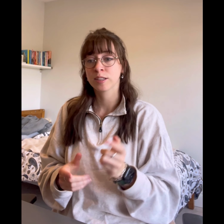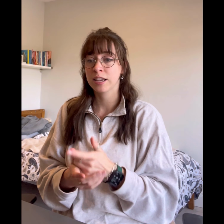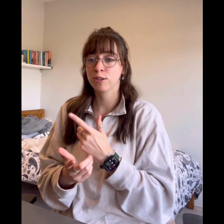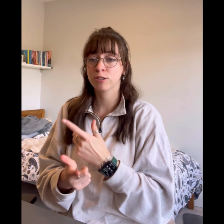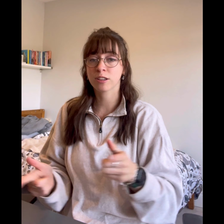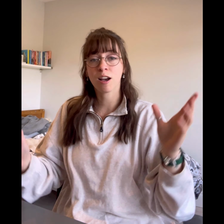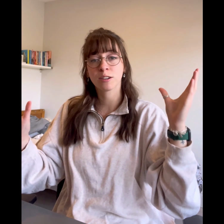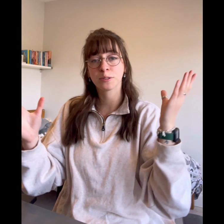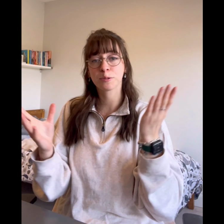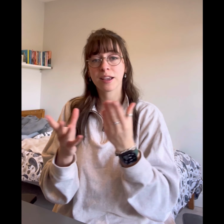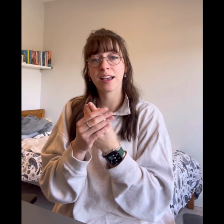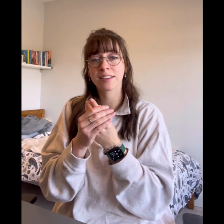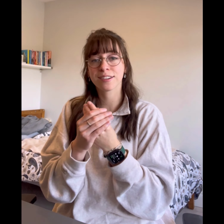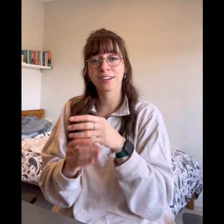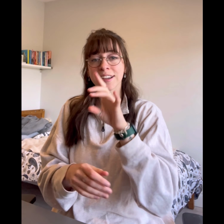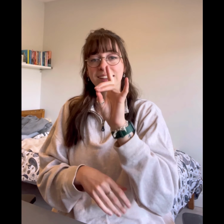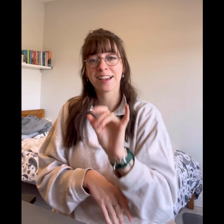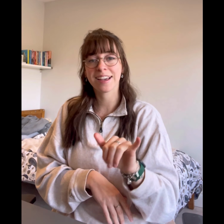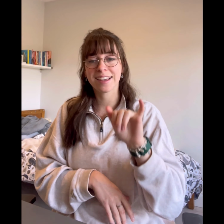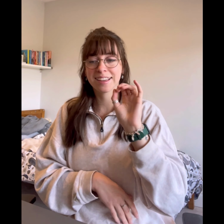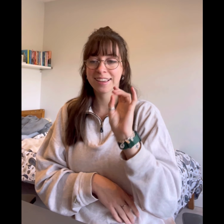And we'll sing your song together.